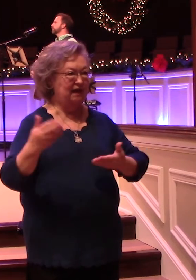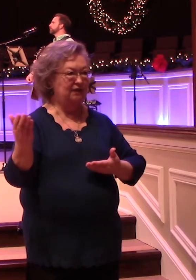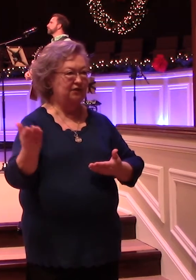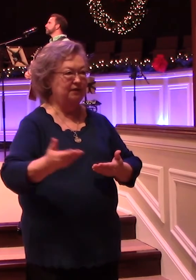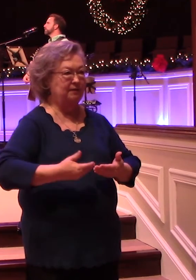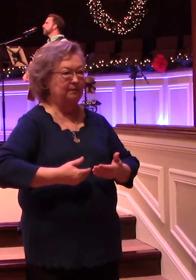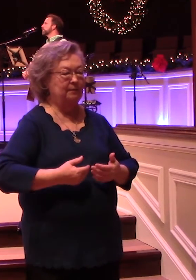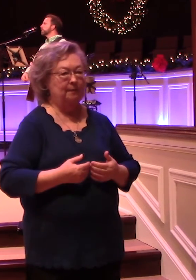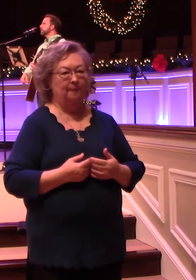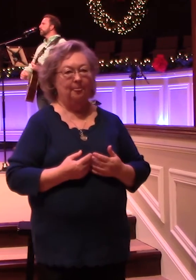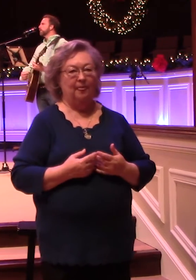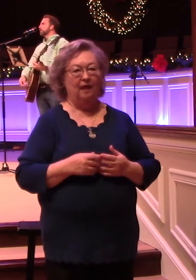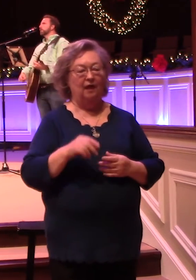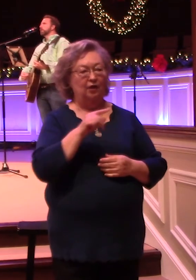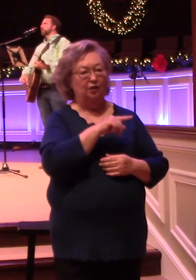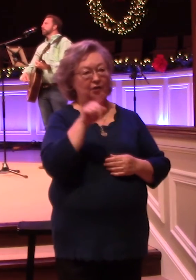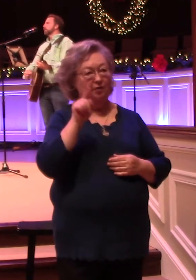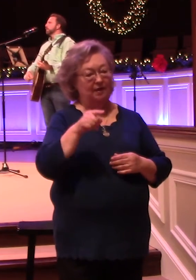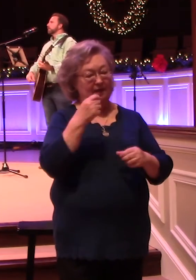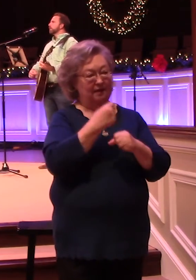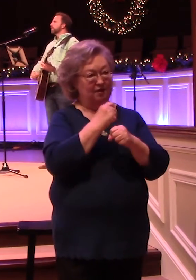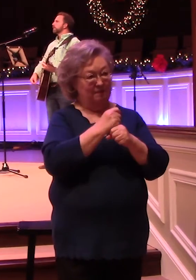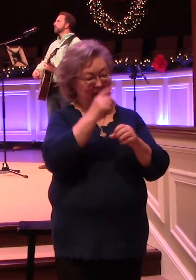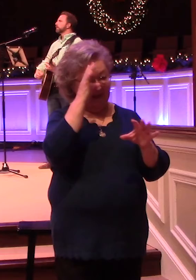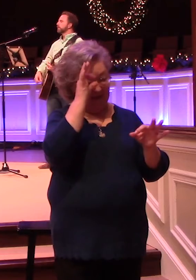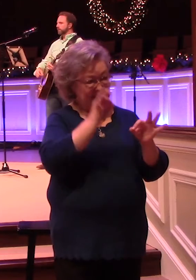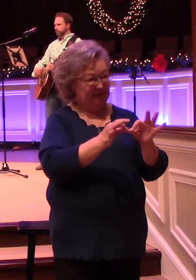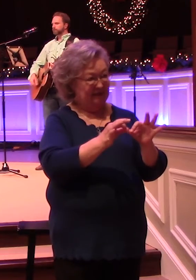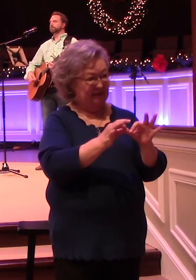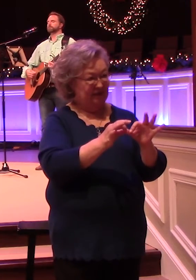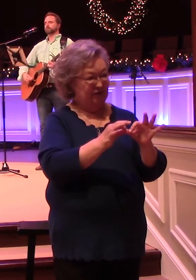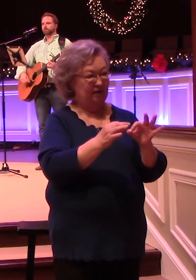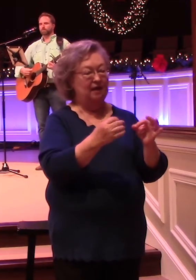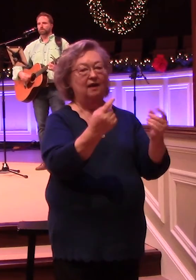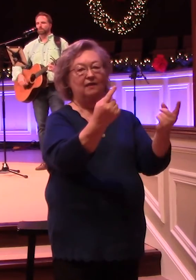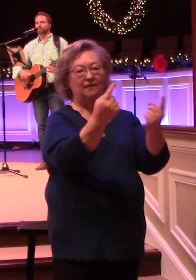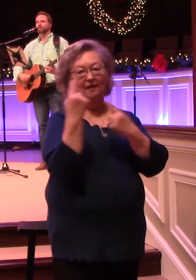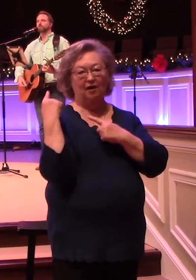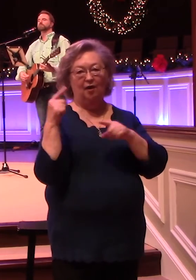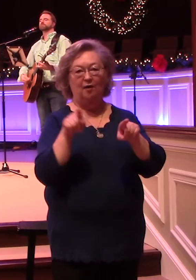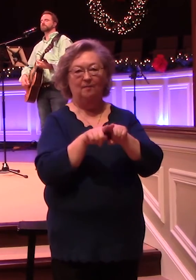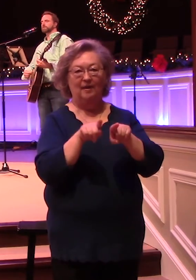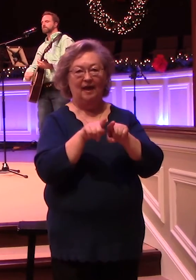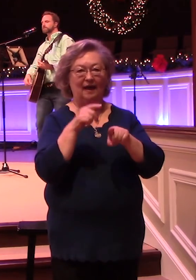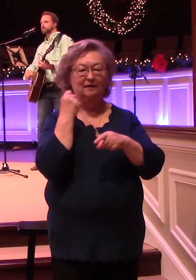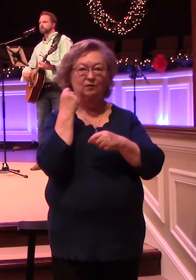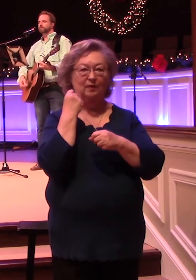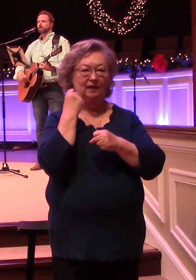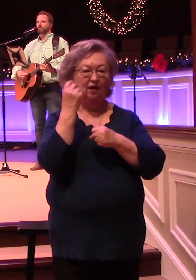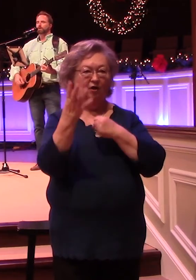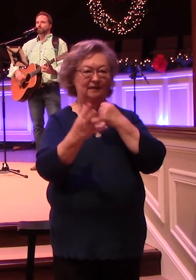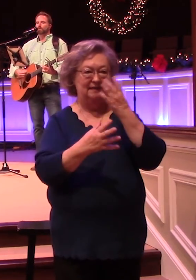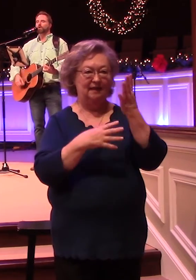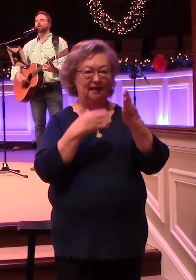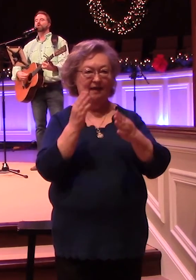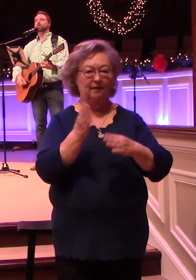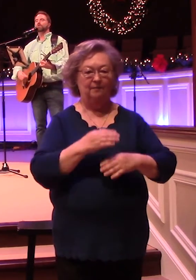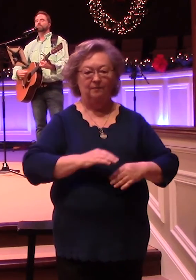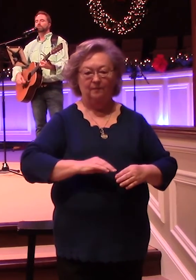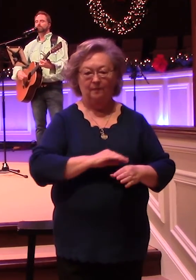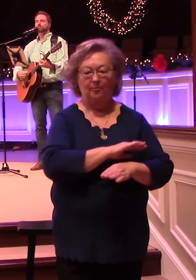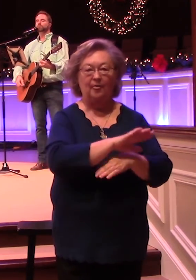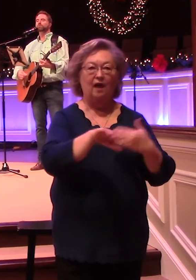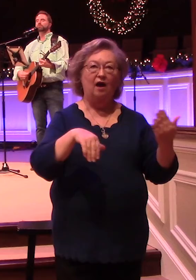need to make a decision this morning, you come as we sing. All to Jesus. All